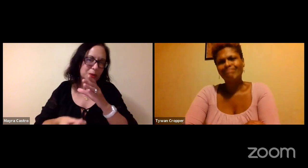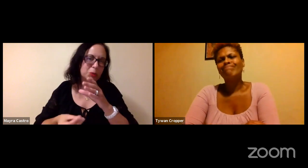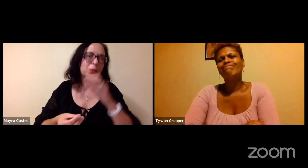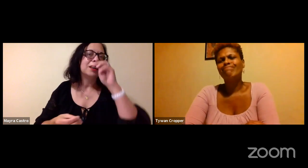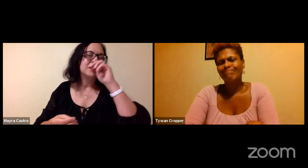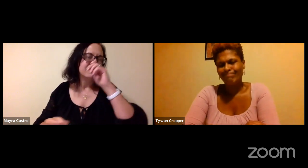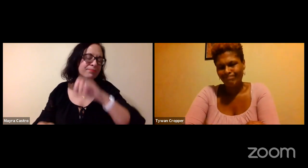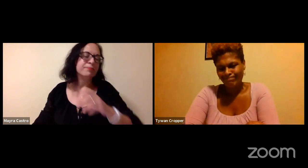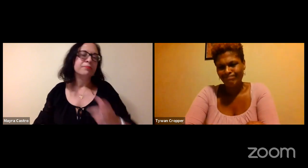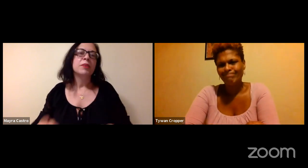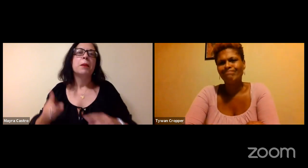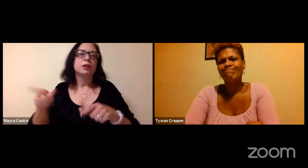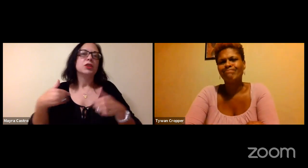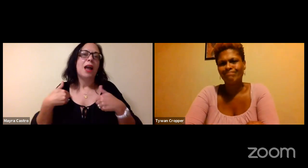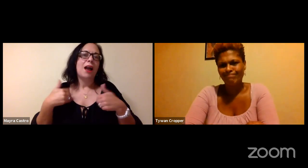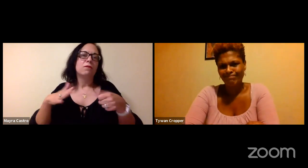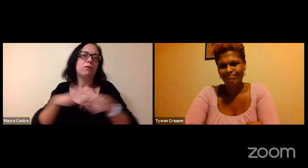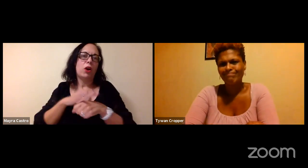2 years ago.